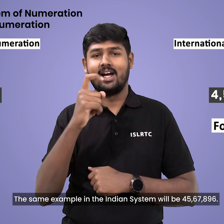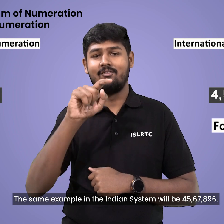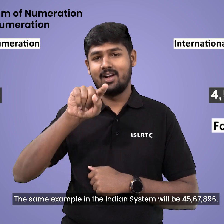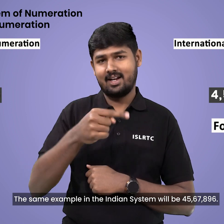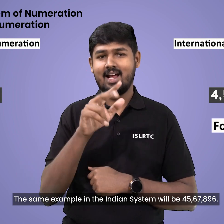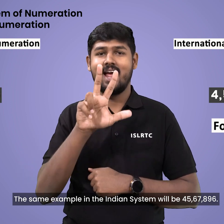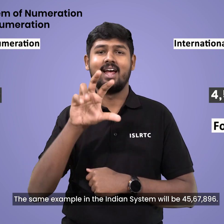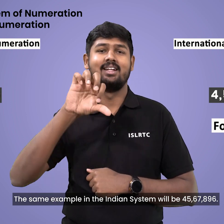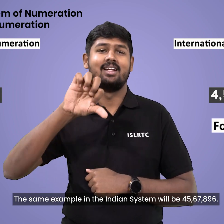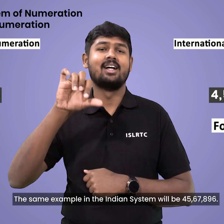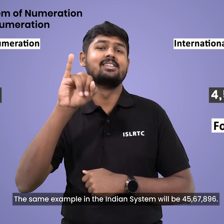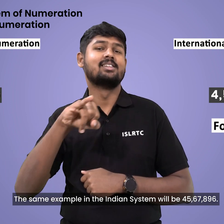45,67,896.